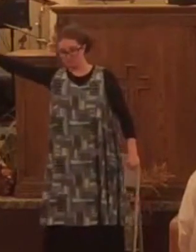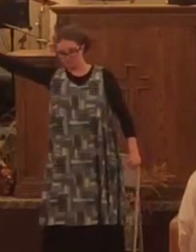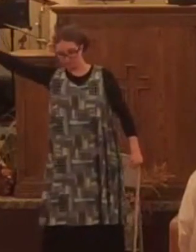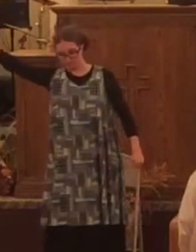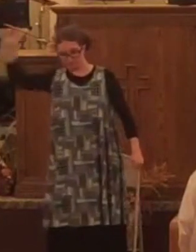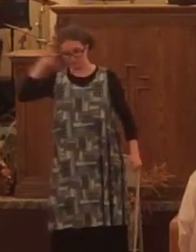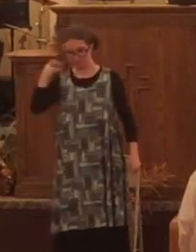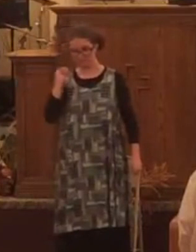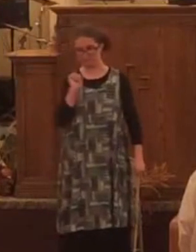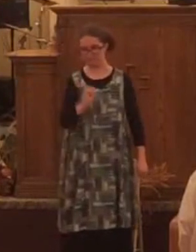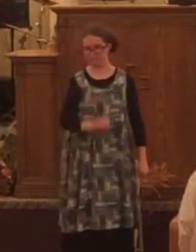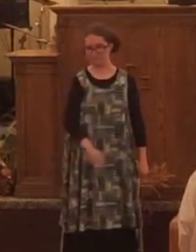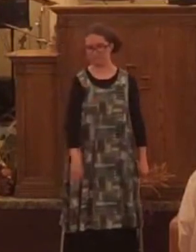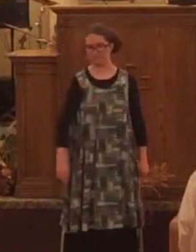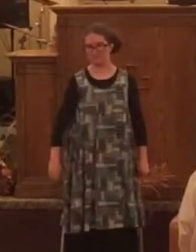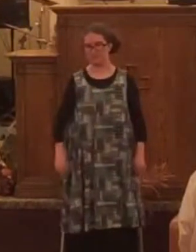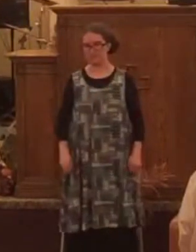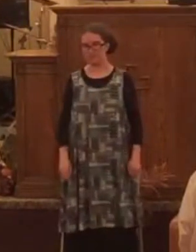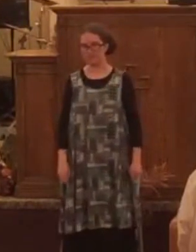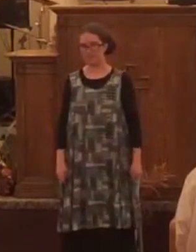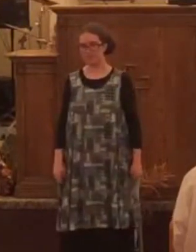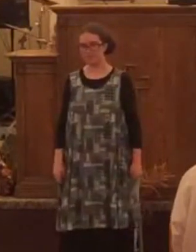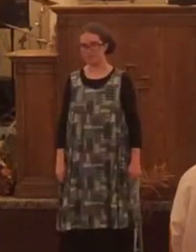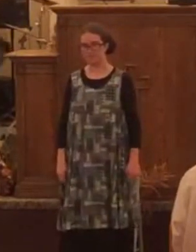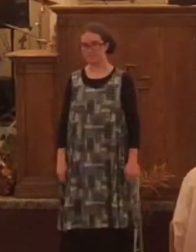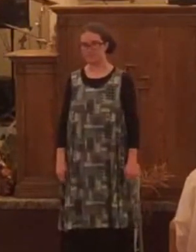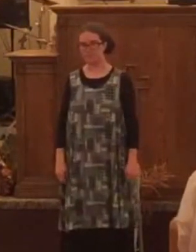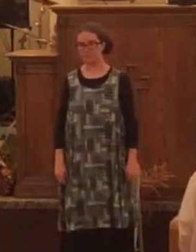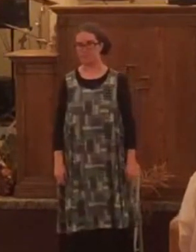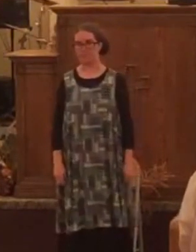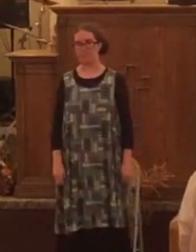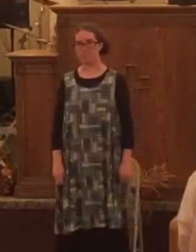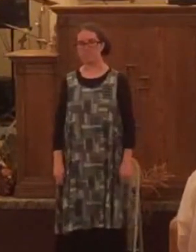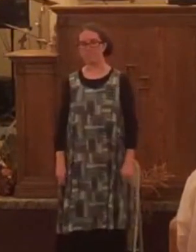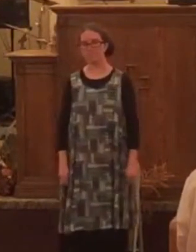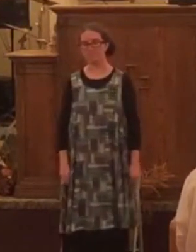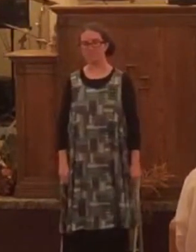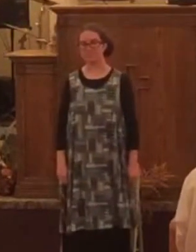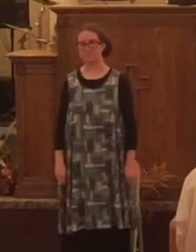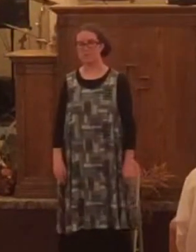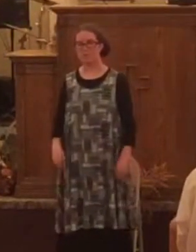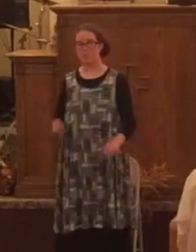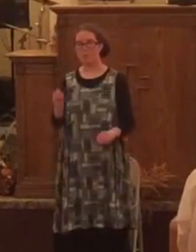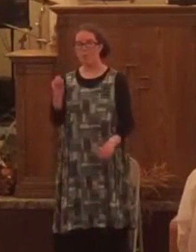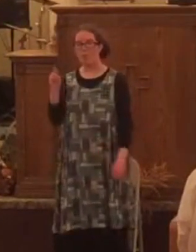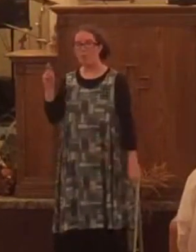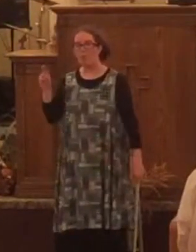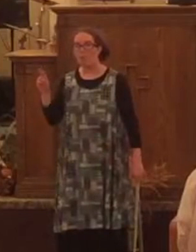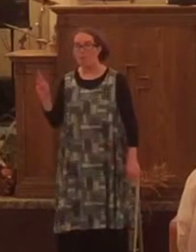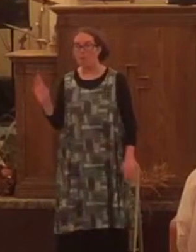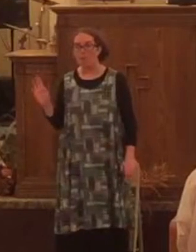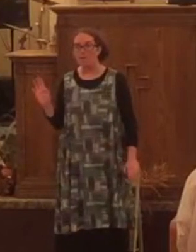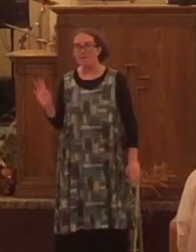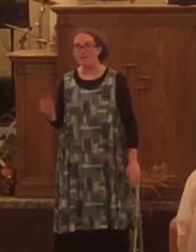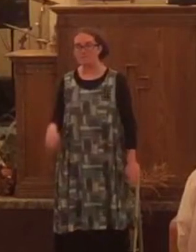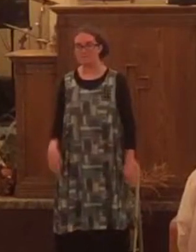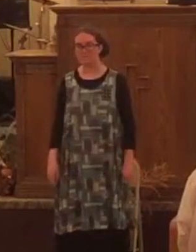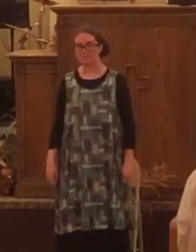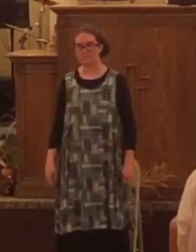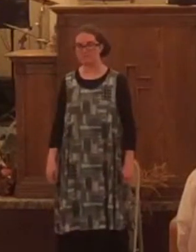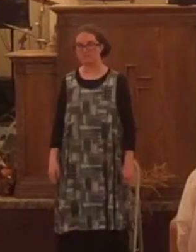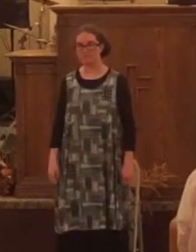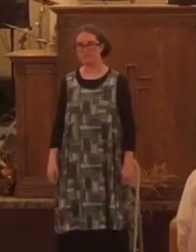and on and on and on it goes. That's right. That's right. That's right. Or. Yeah. All